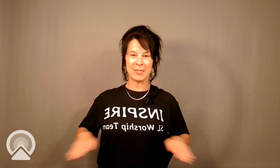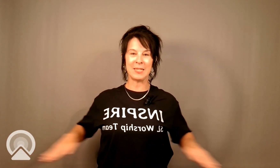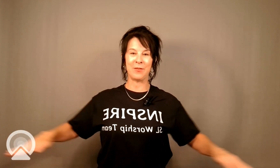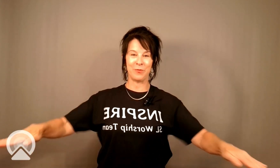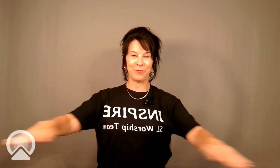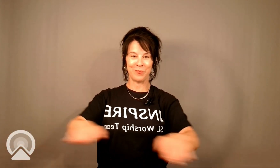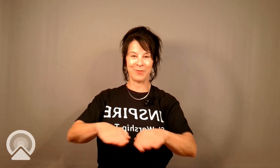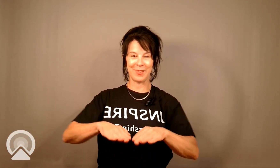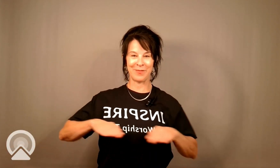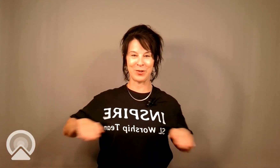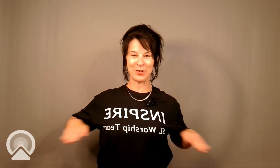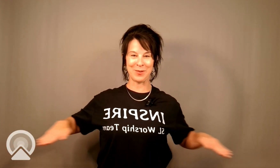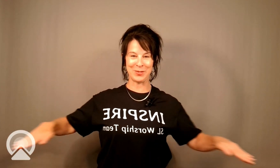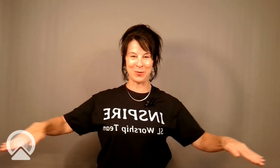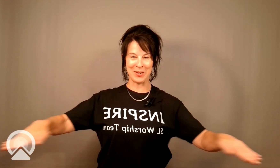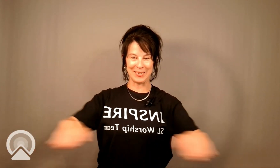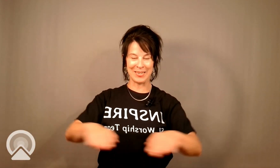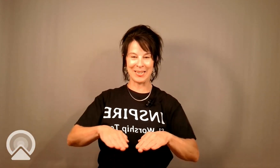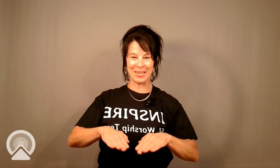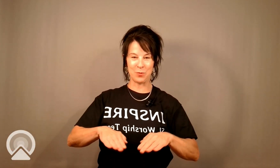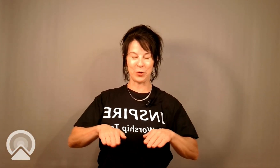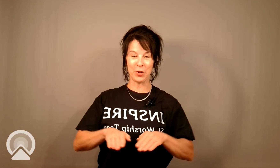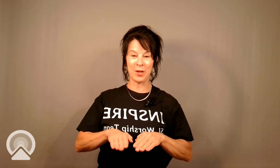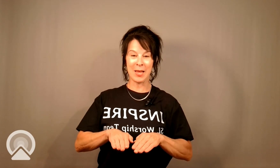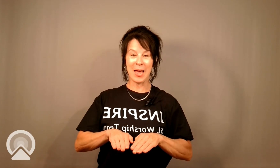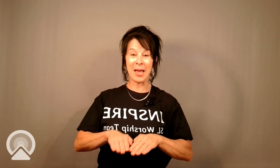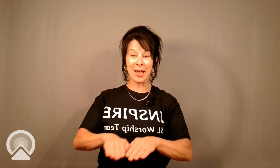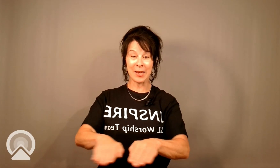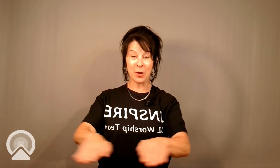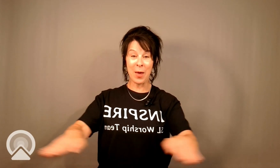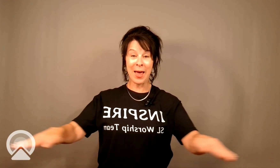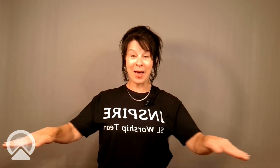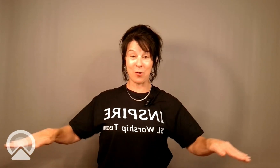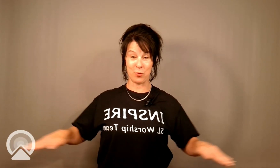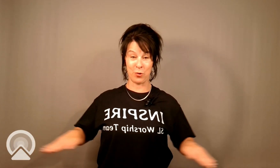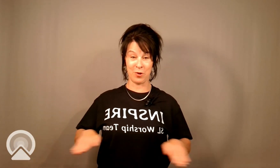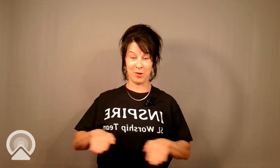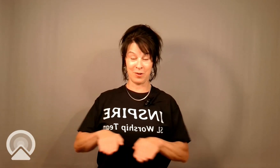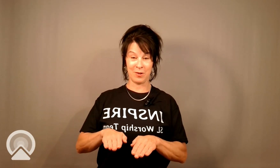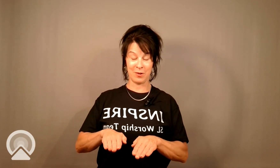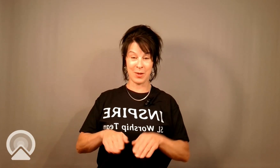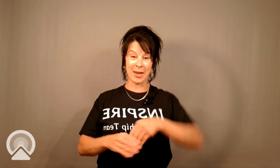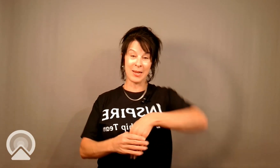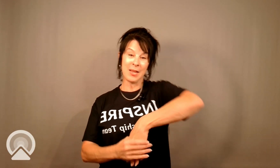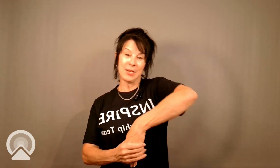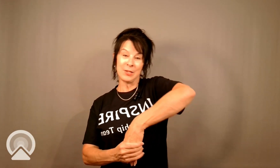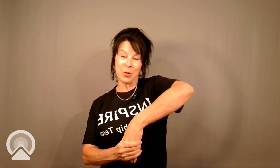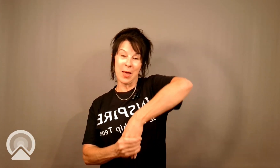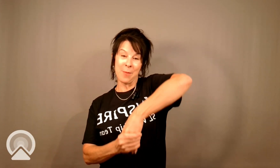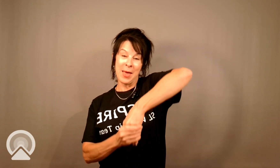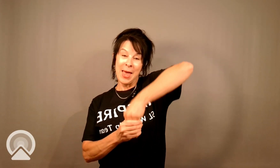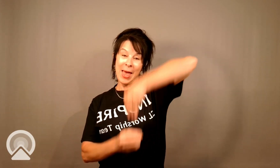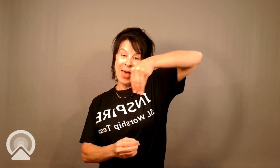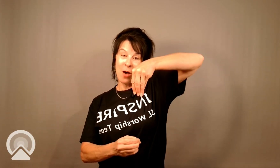of, at first I was going inward. I go outward. Okay, so I'm